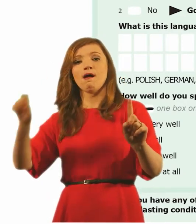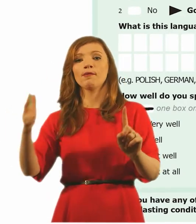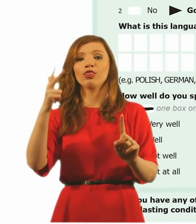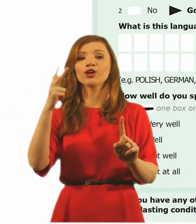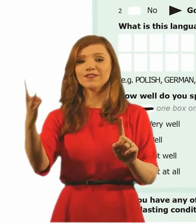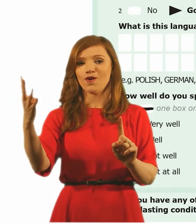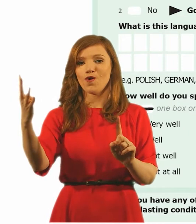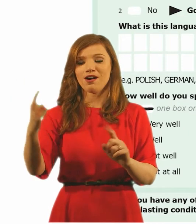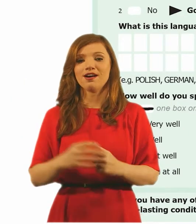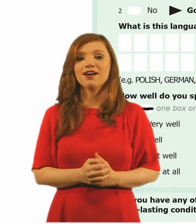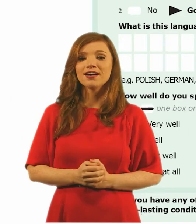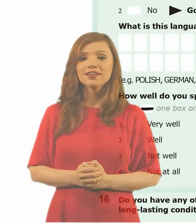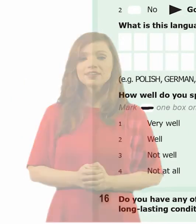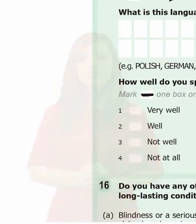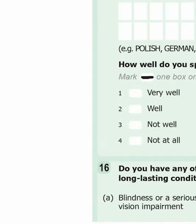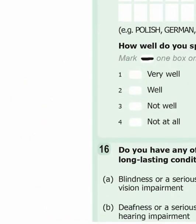24.